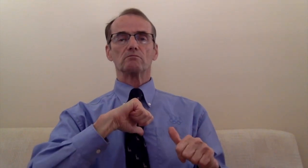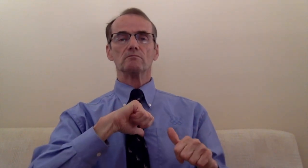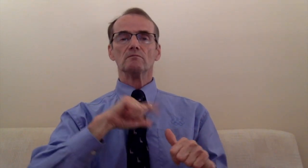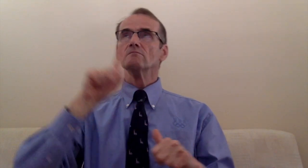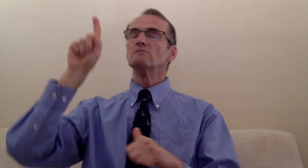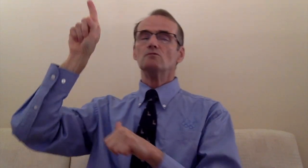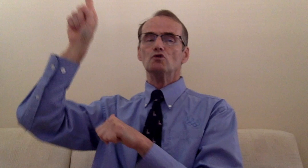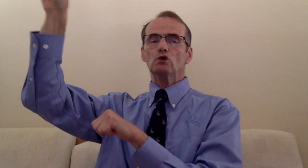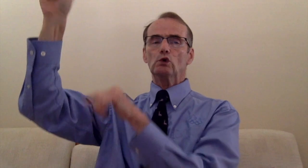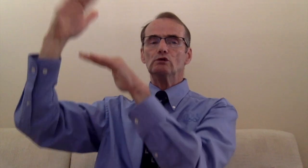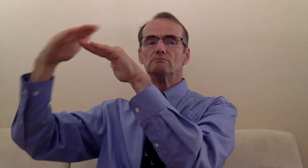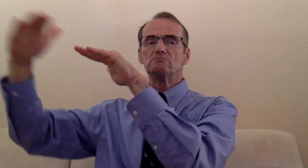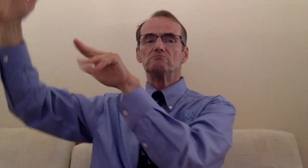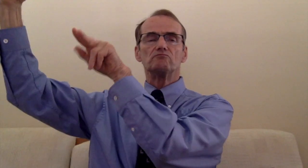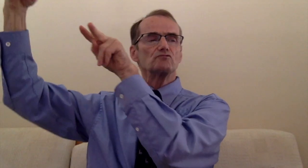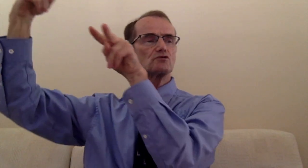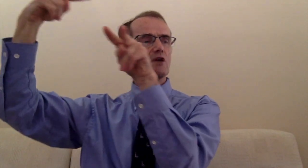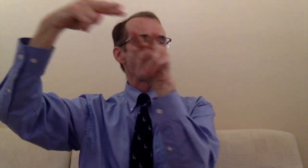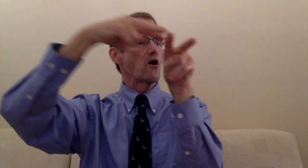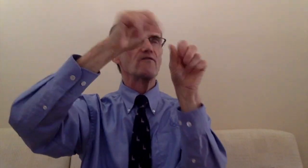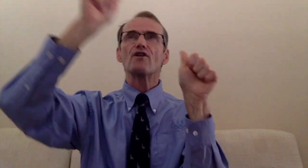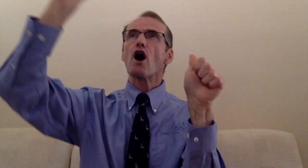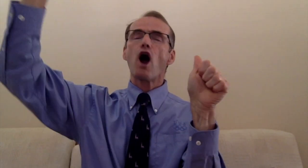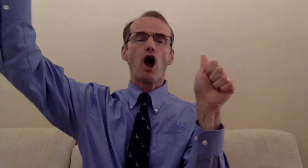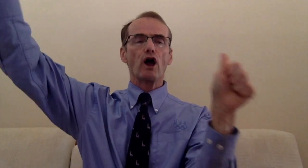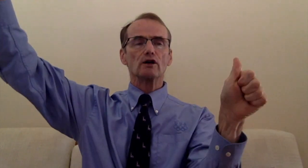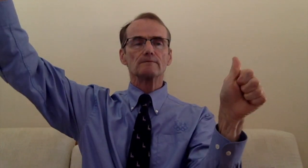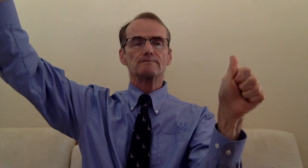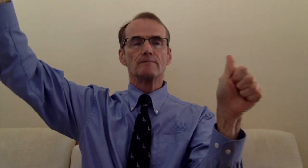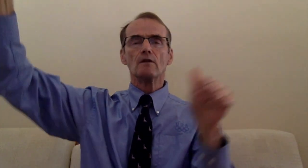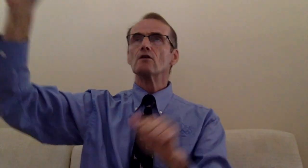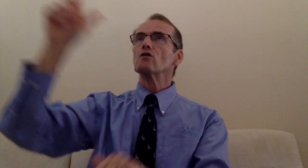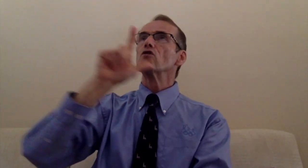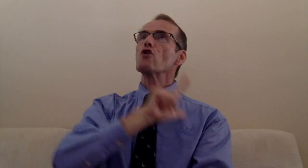and the proud he knows from afar.